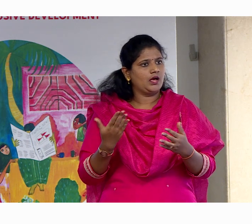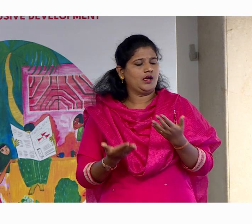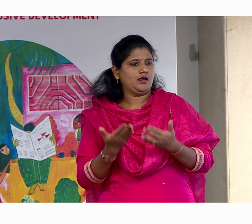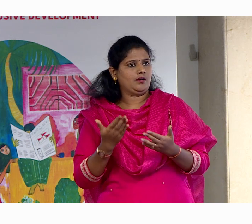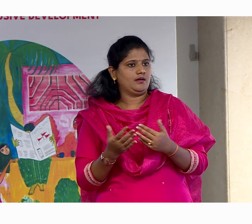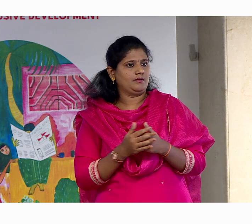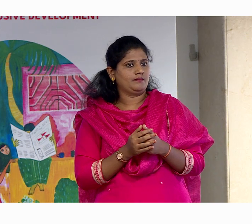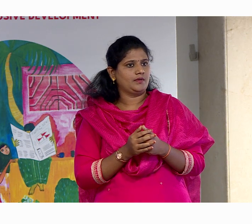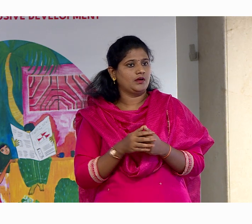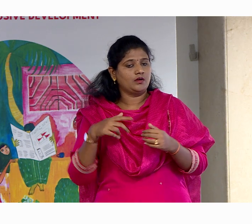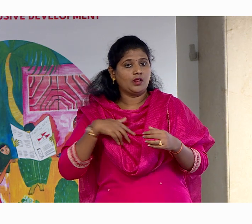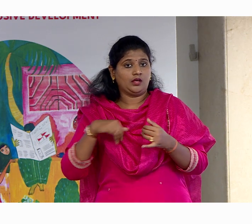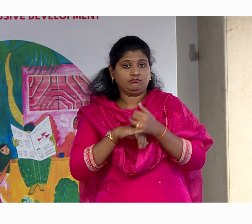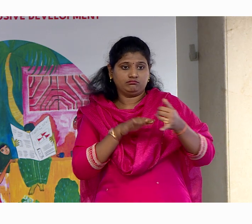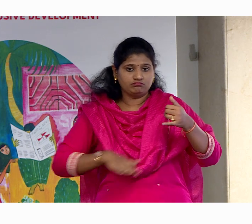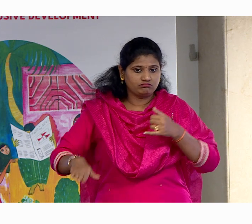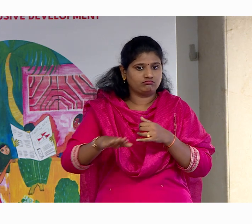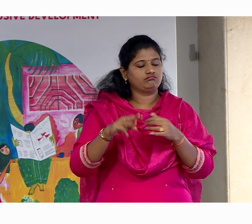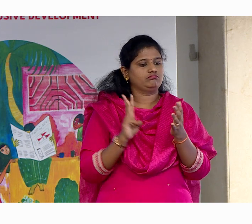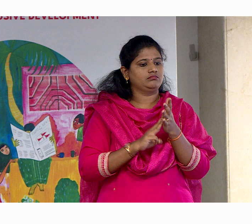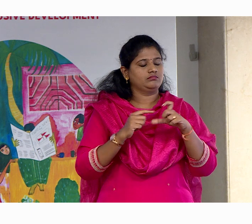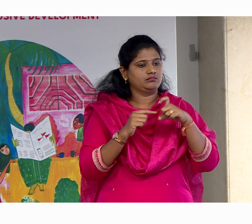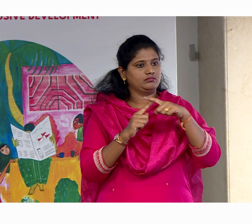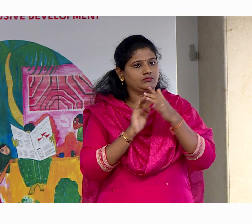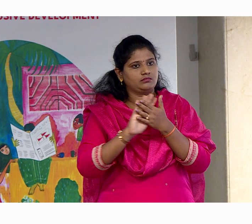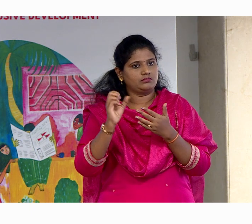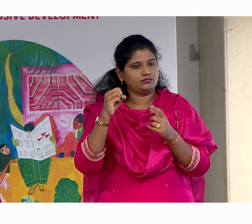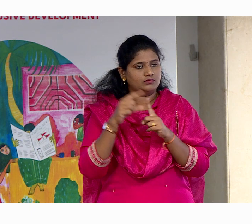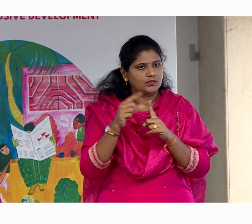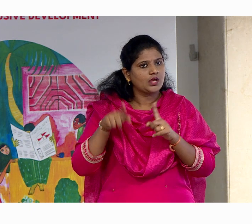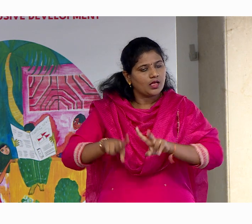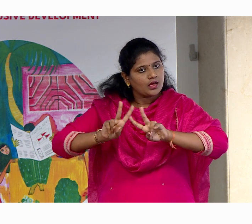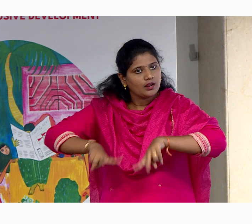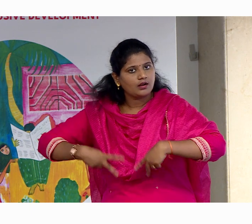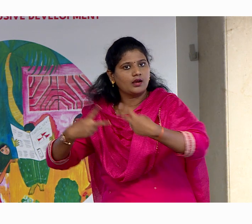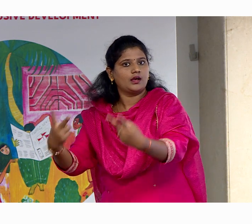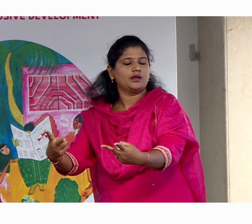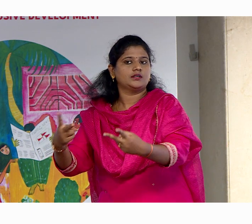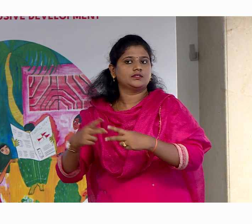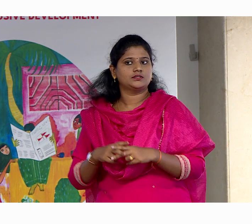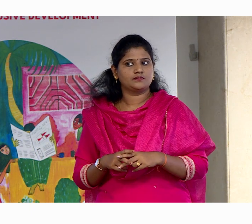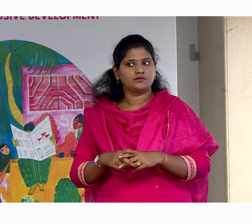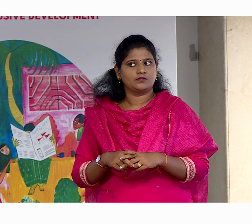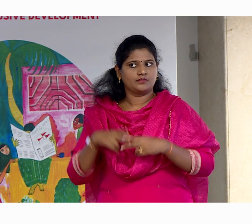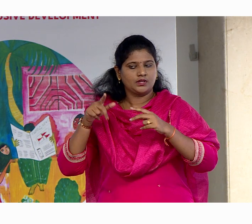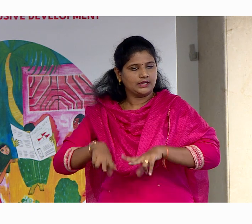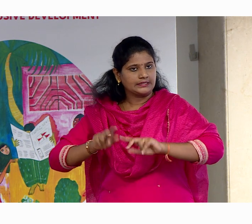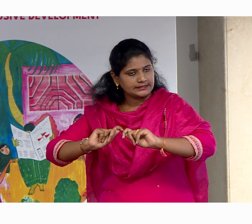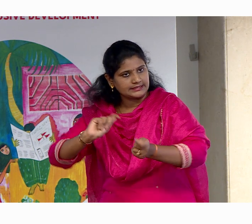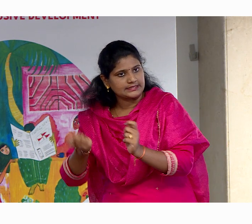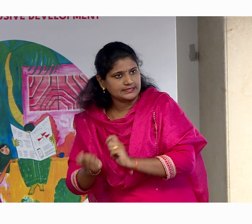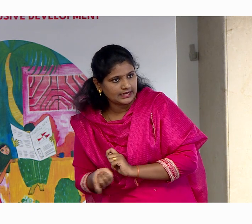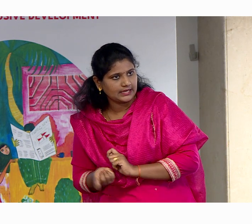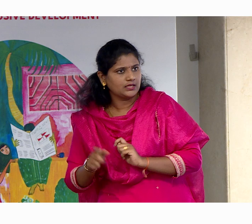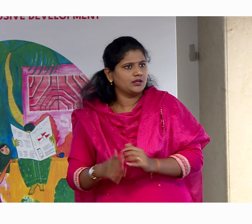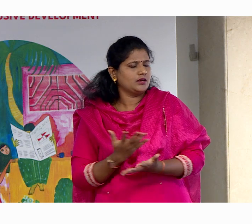by psychosocial methods that we'll talk about in a moment, this is transformed into compost. It's transformed into something